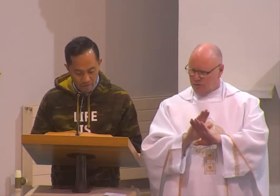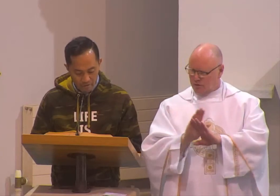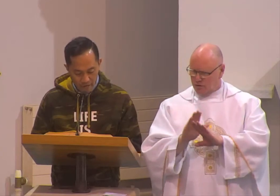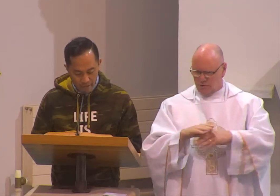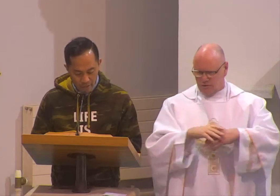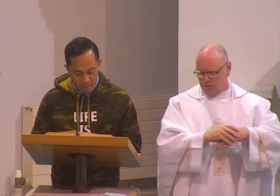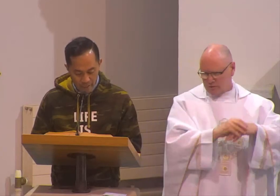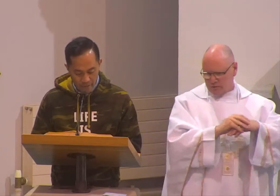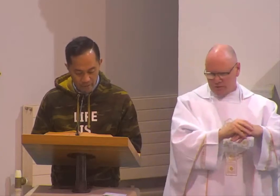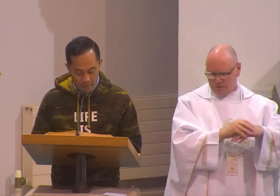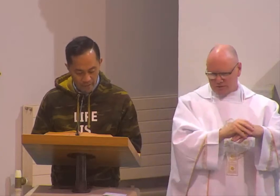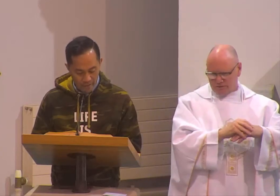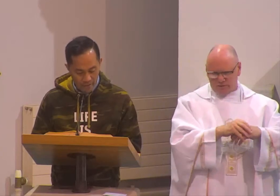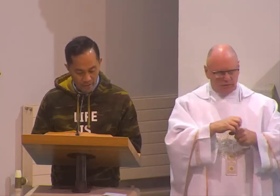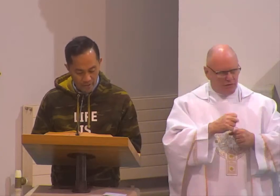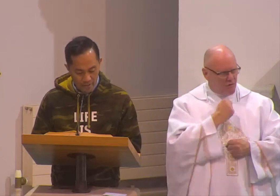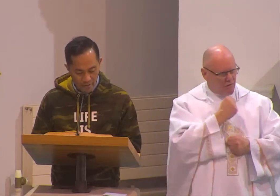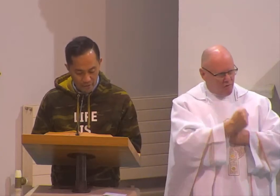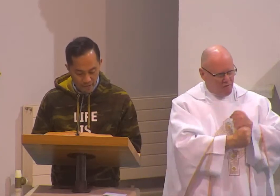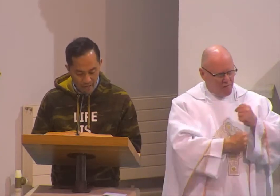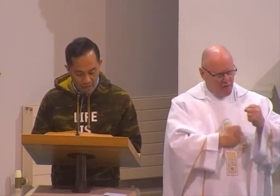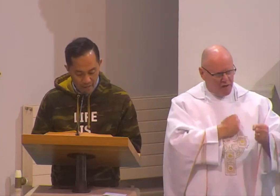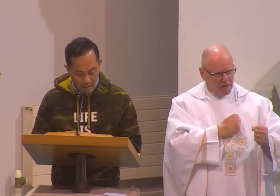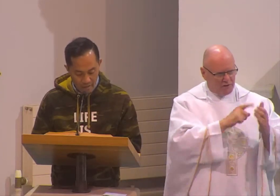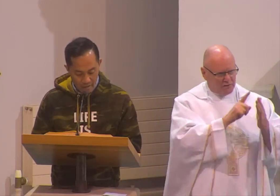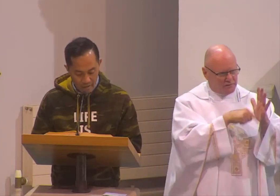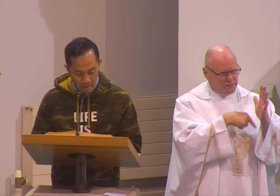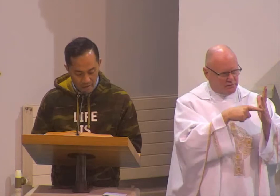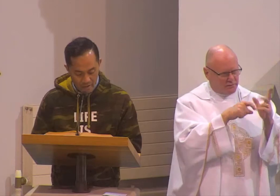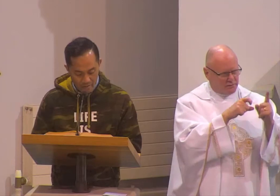fled to the country districts of Judea and Samaria.